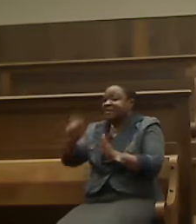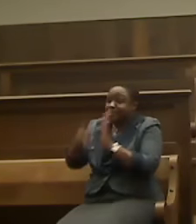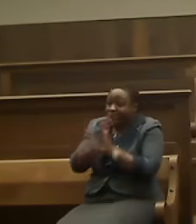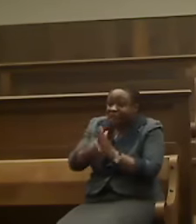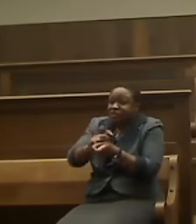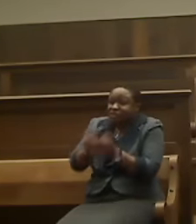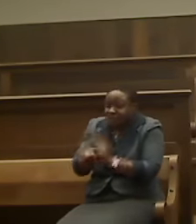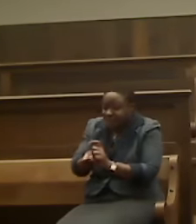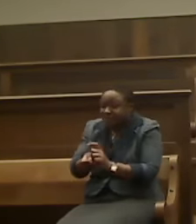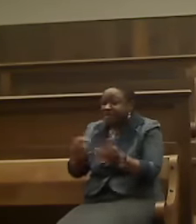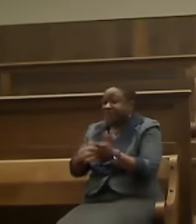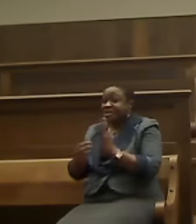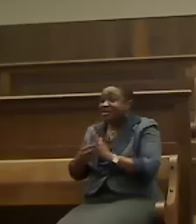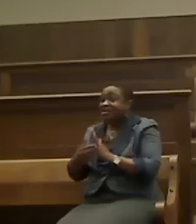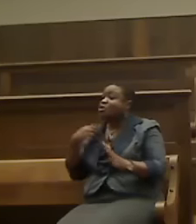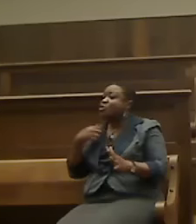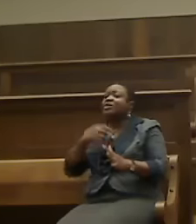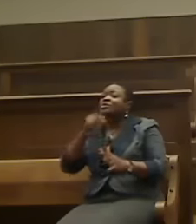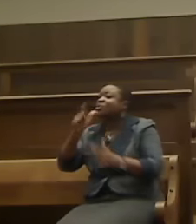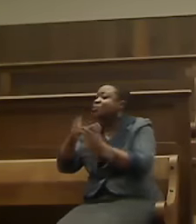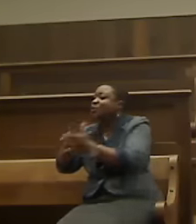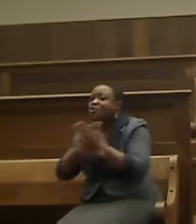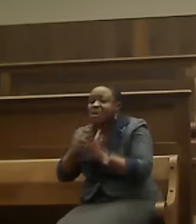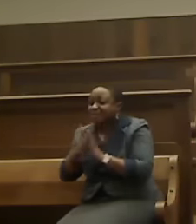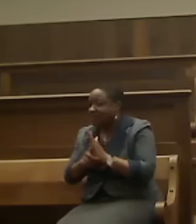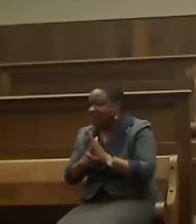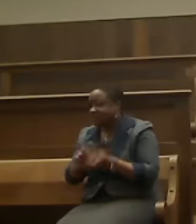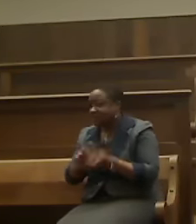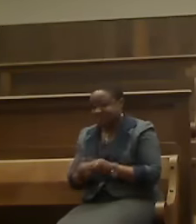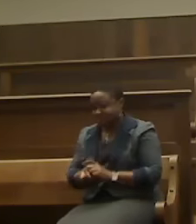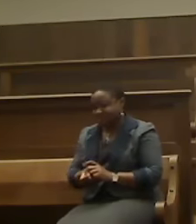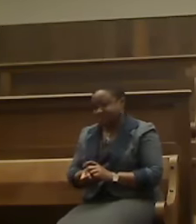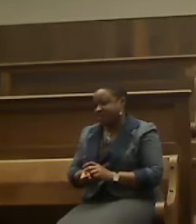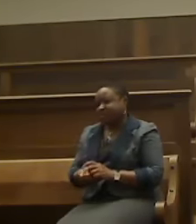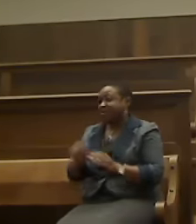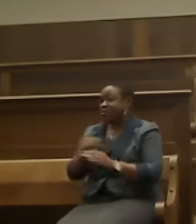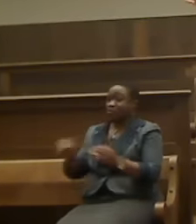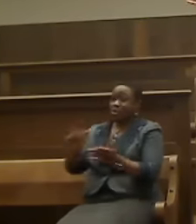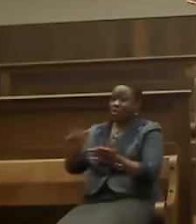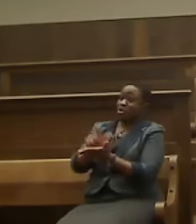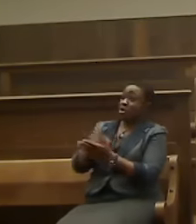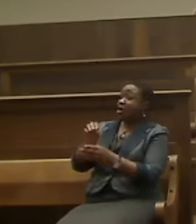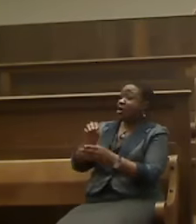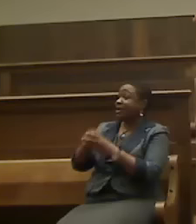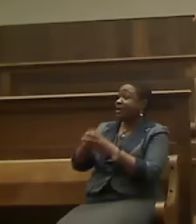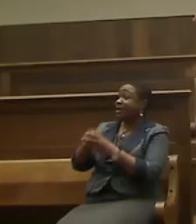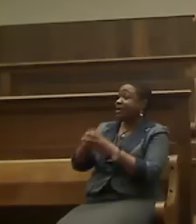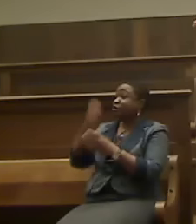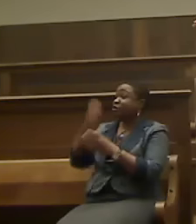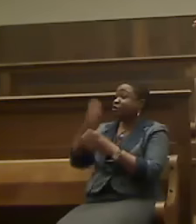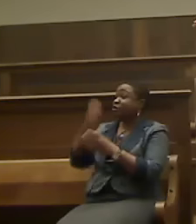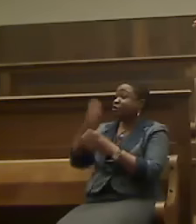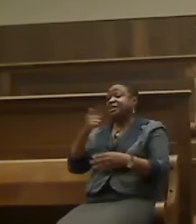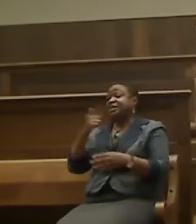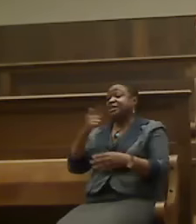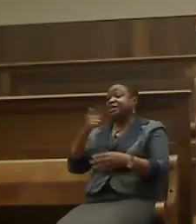change. We don't require policy change. There was no law in Europe saying GMOs will not